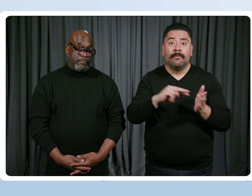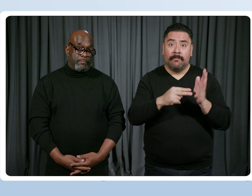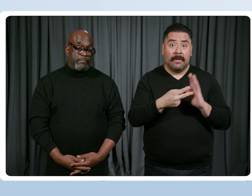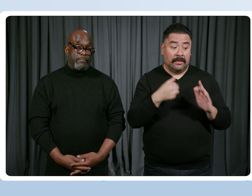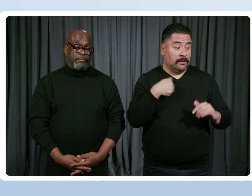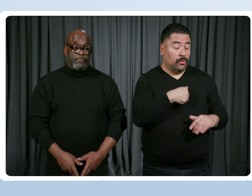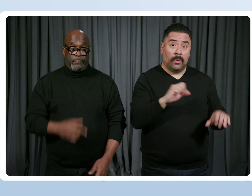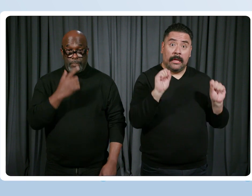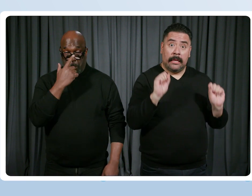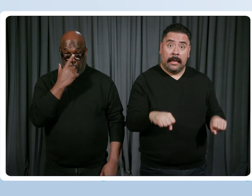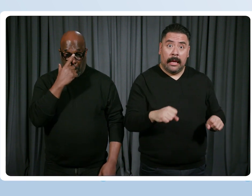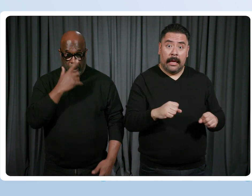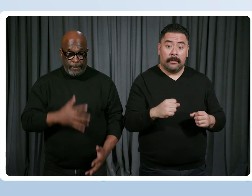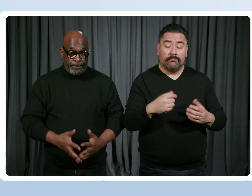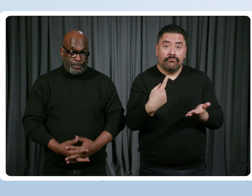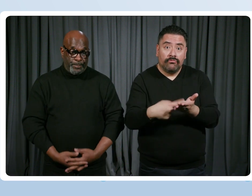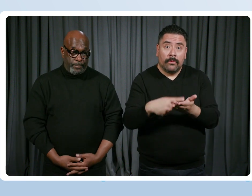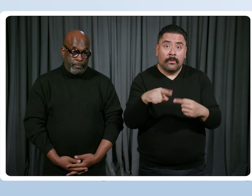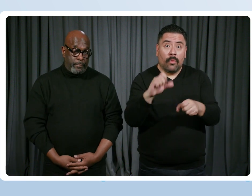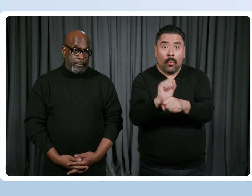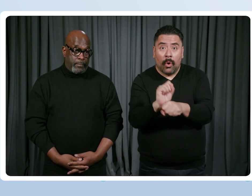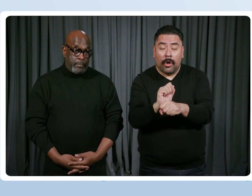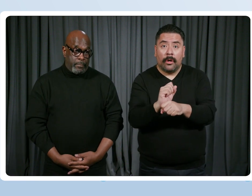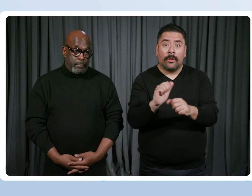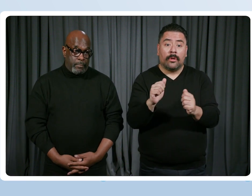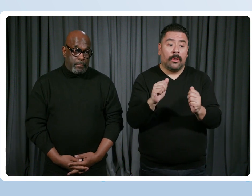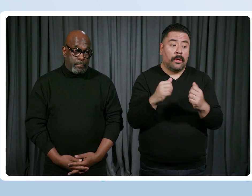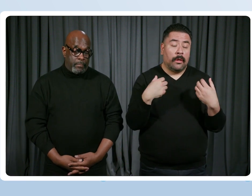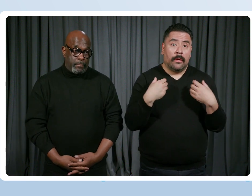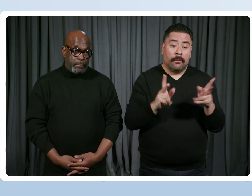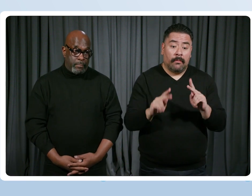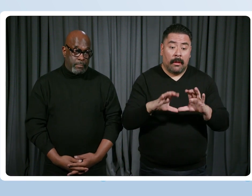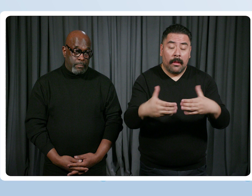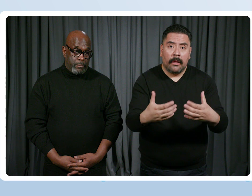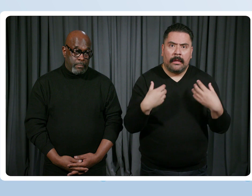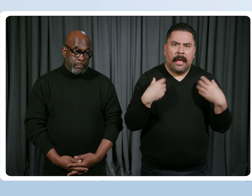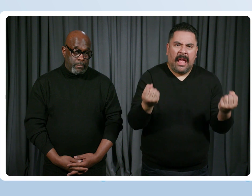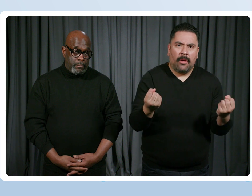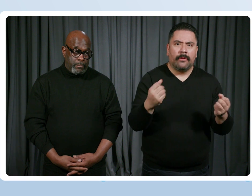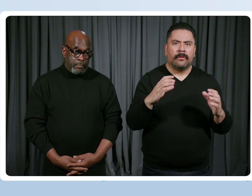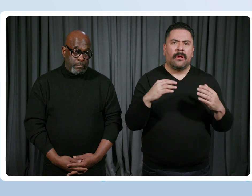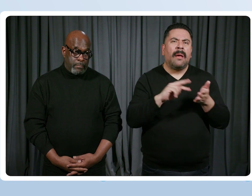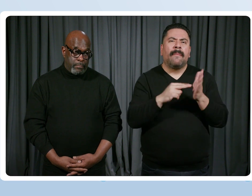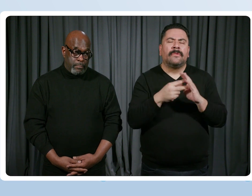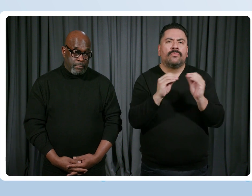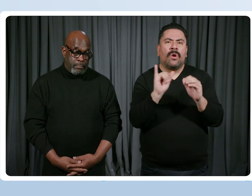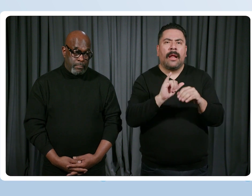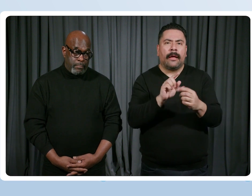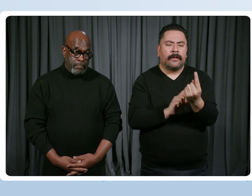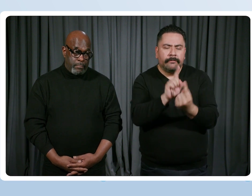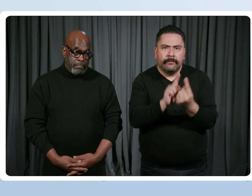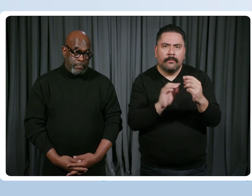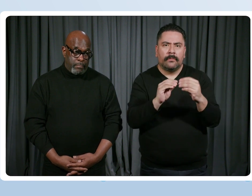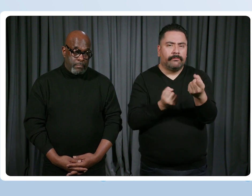we can address work through population health as well, which typically means more of a consultative role or an